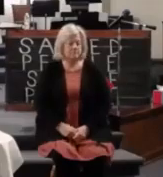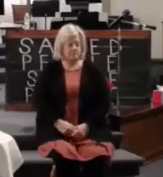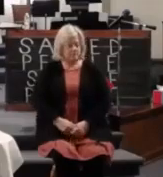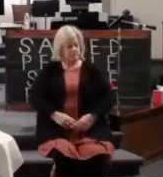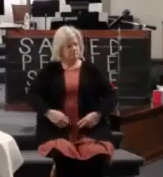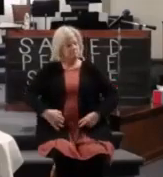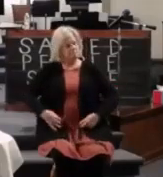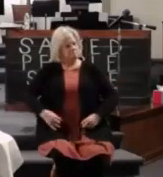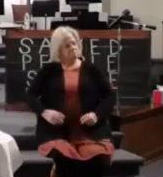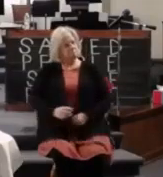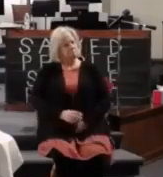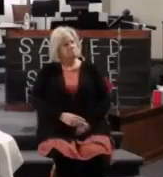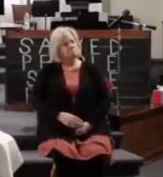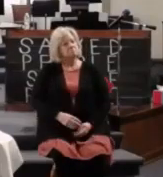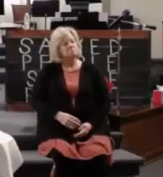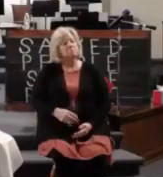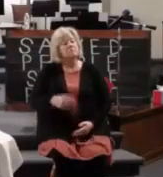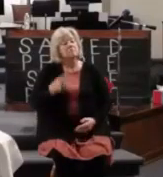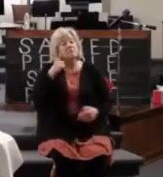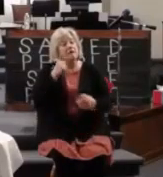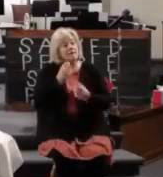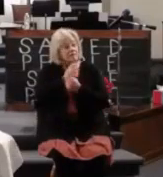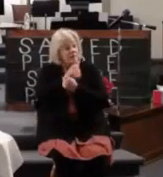All right, when it comes to loving God,